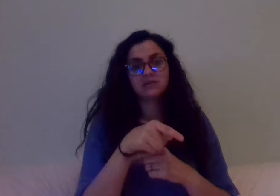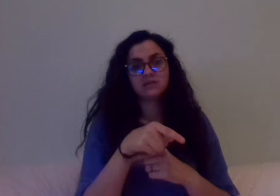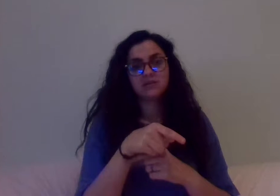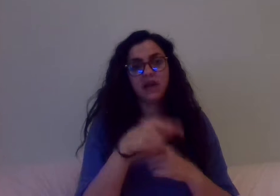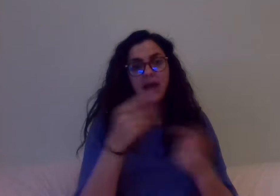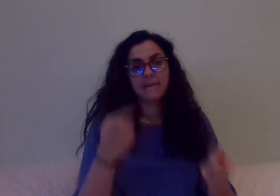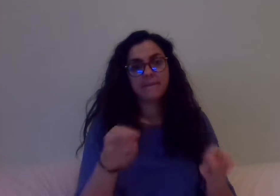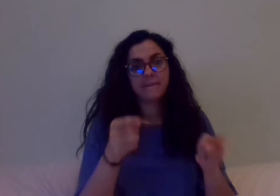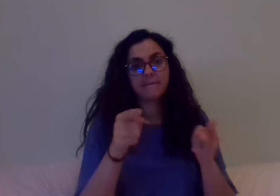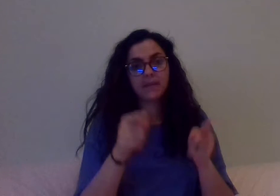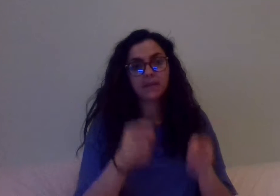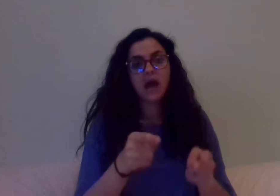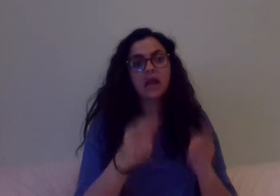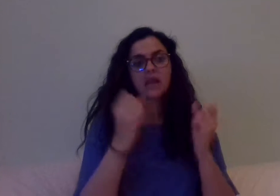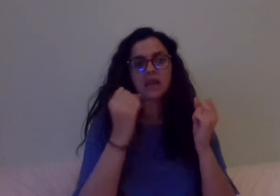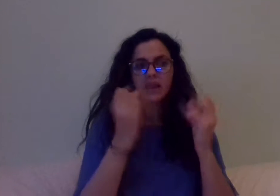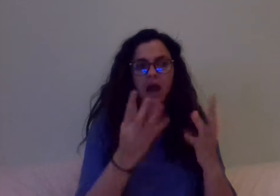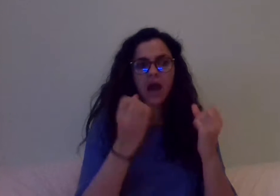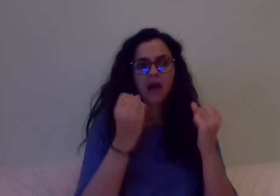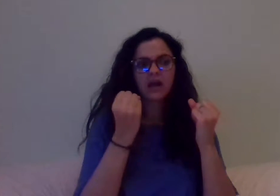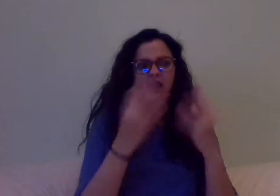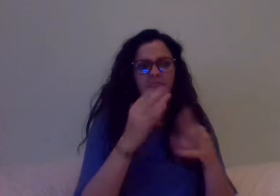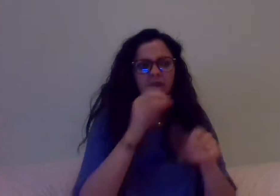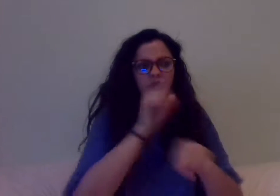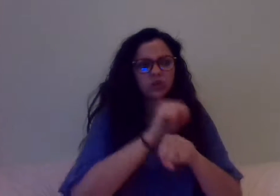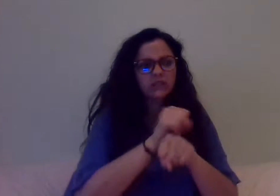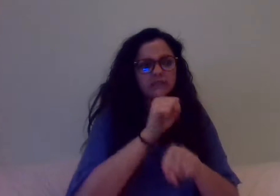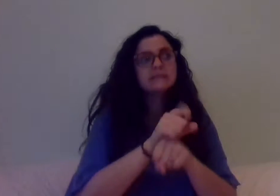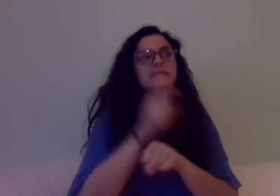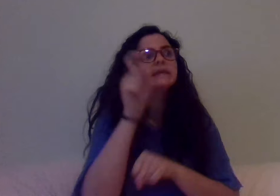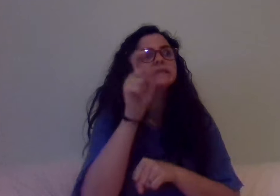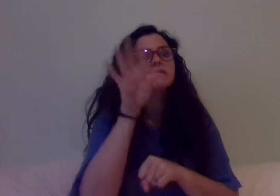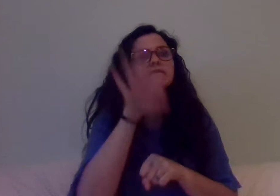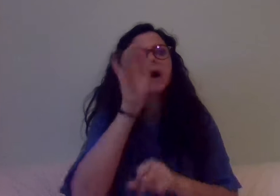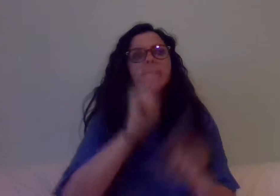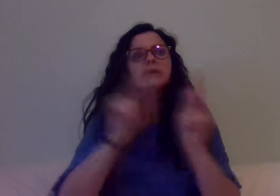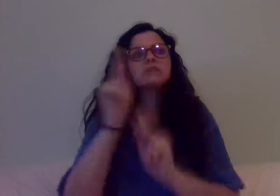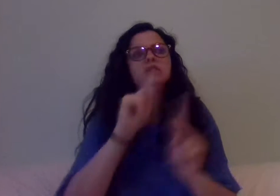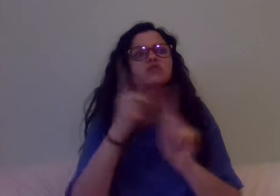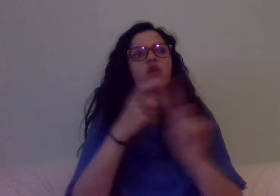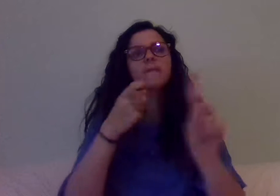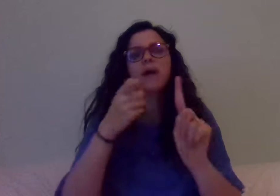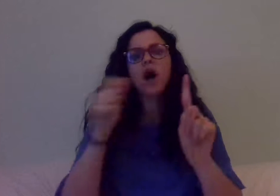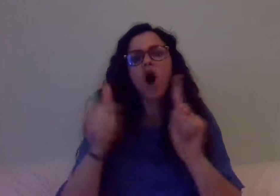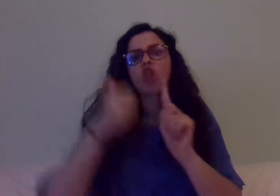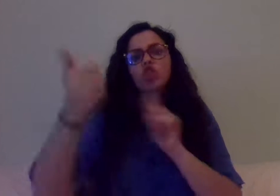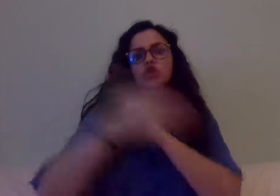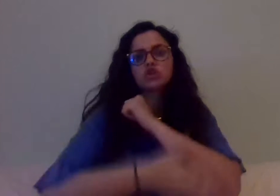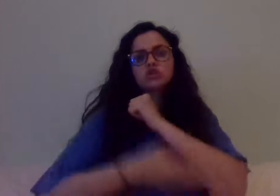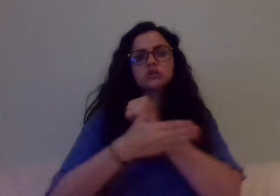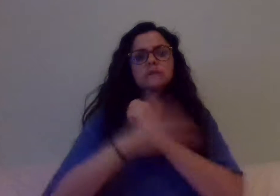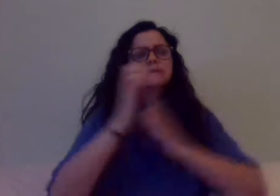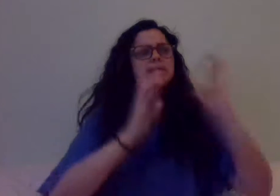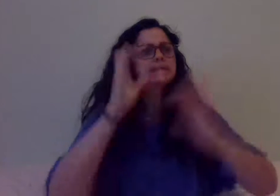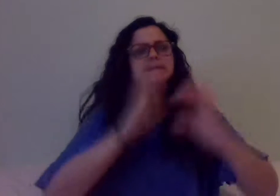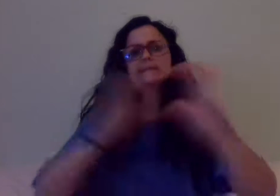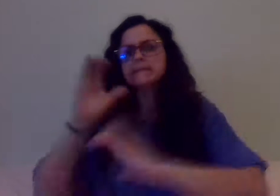from elsewhere. Also, the cheap labor that traditionally had been filling those